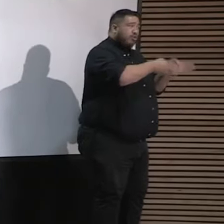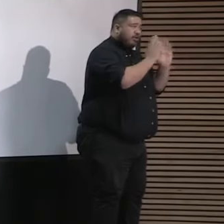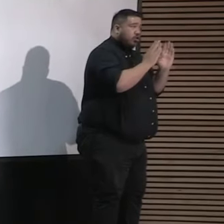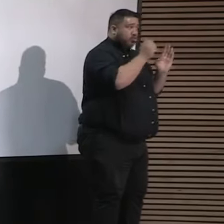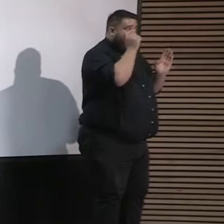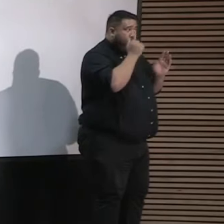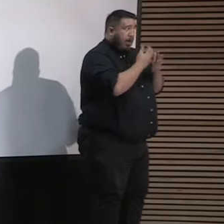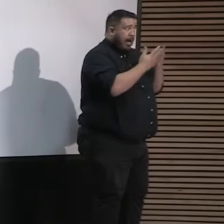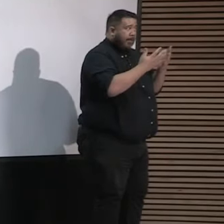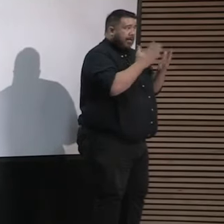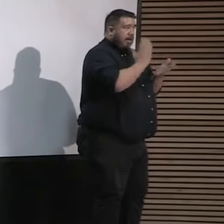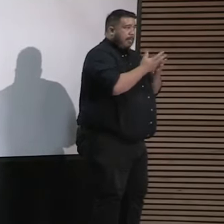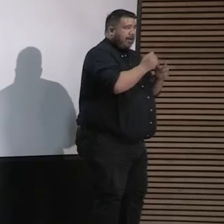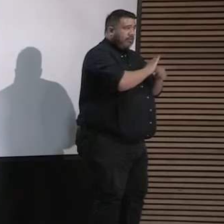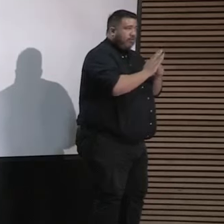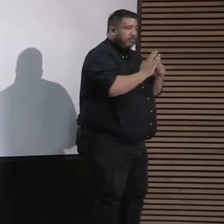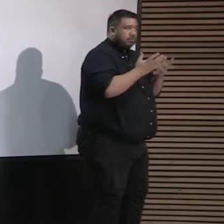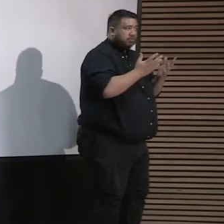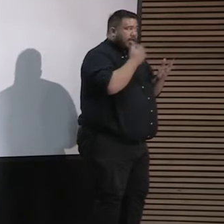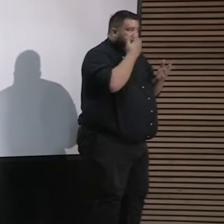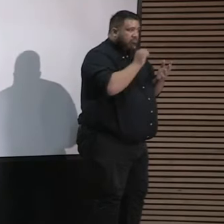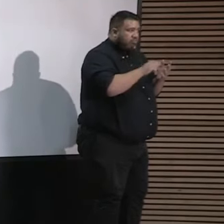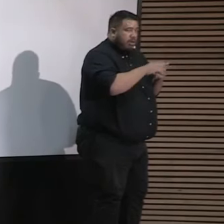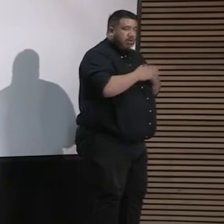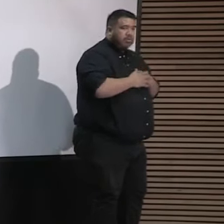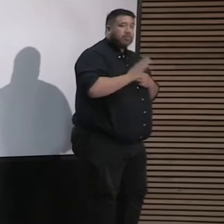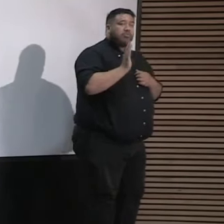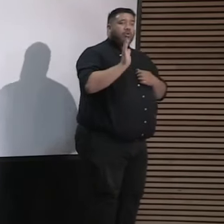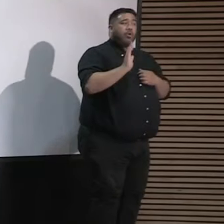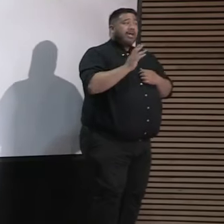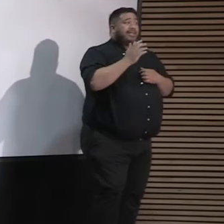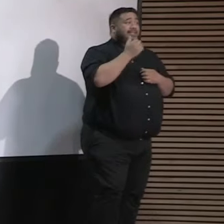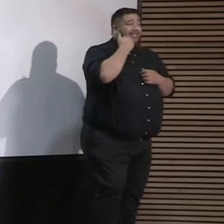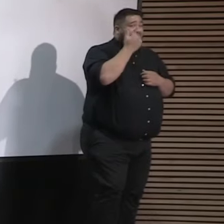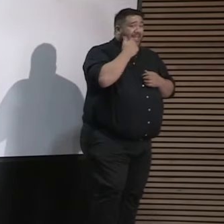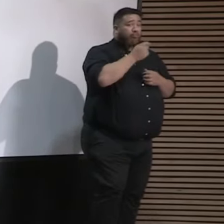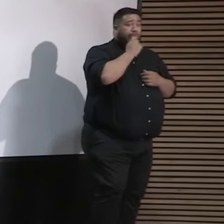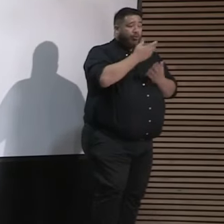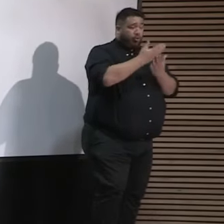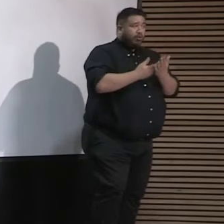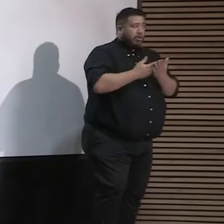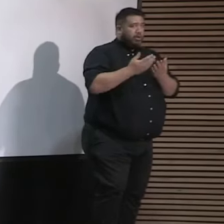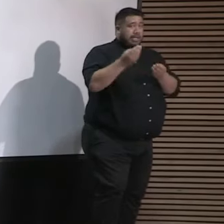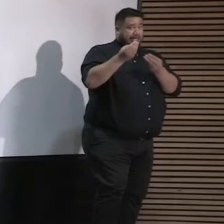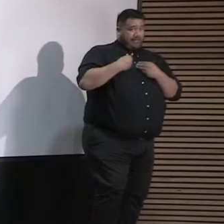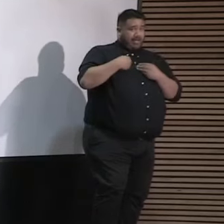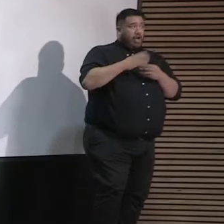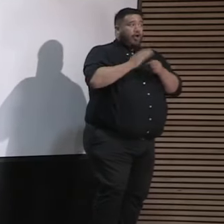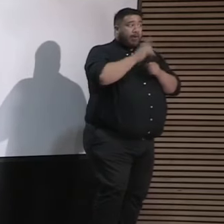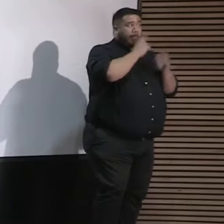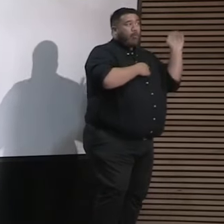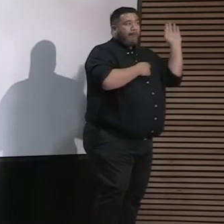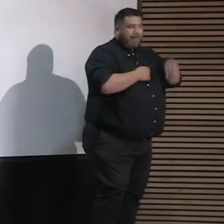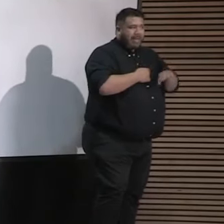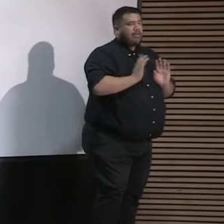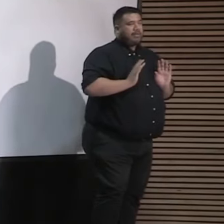returnees, the daily reporting. Any, No, why did you the not daily ask for that? reporting we were getting were around returnees. I want you to